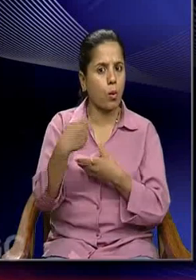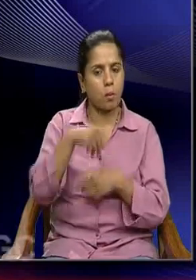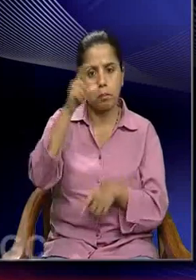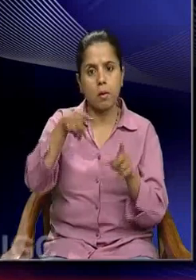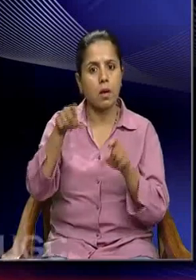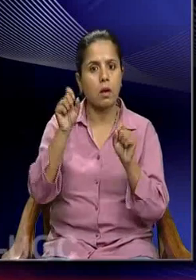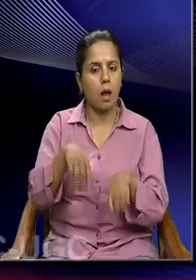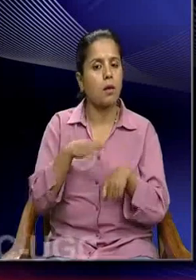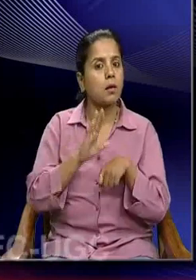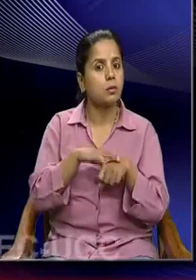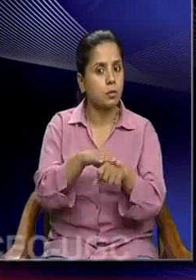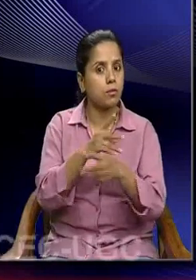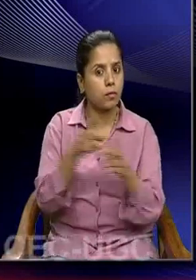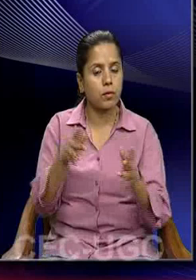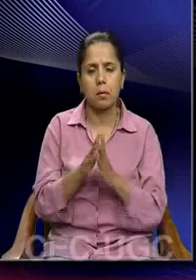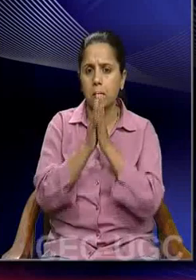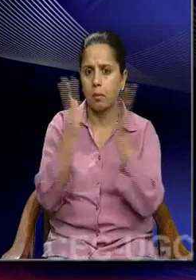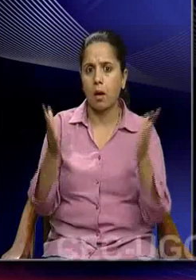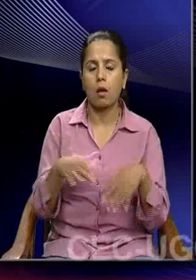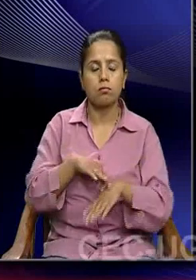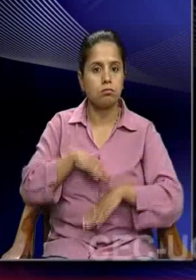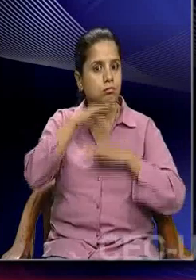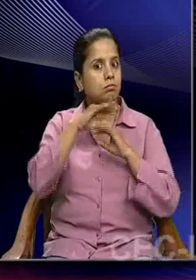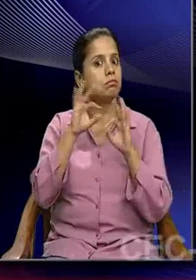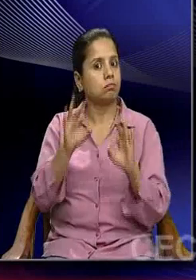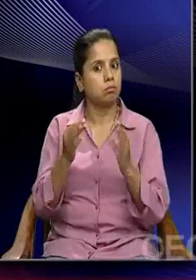can experience greater contentment,